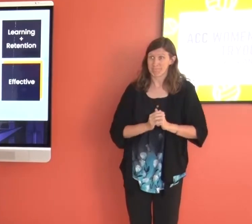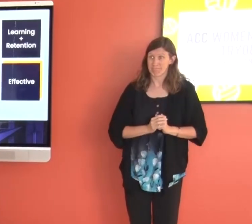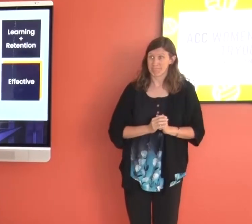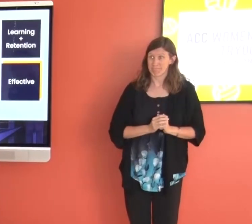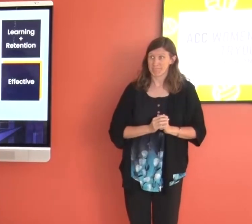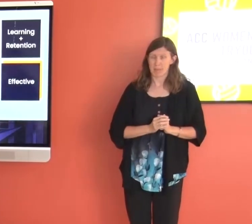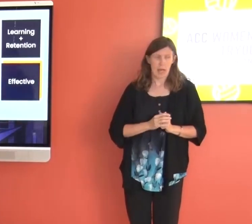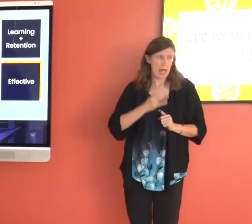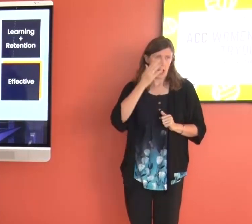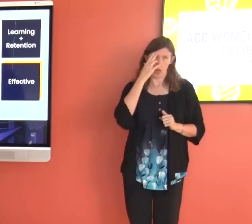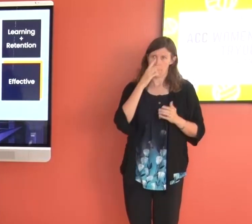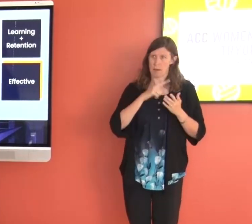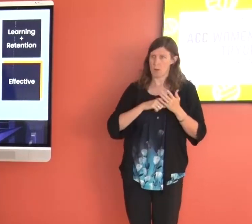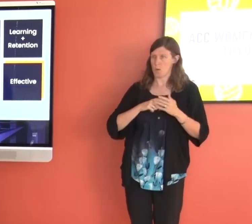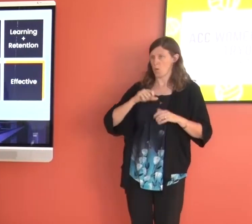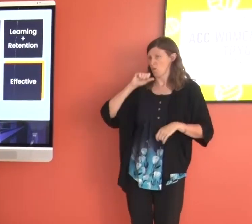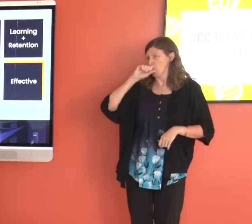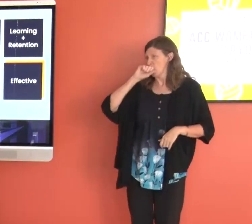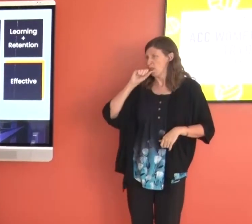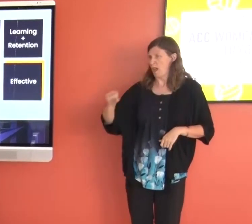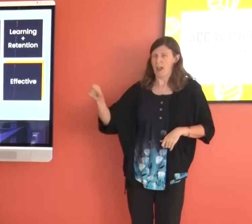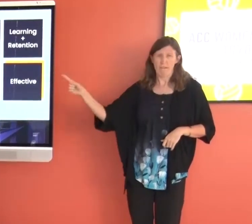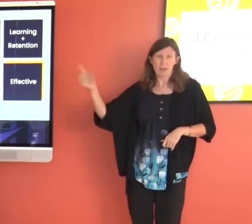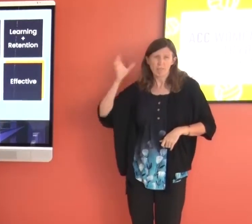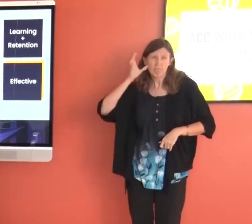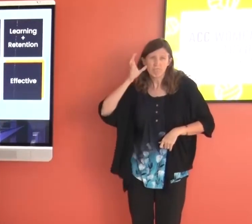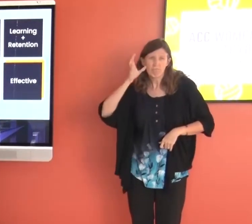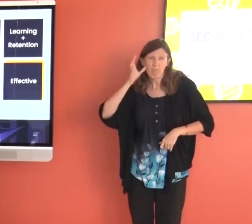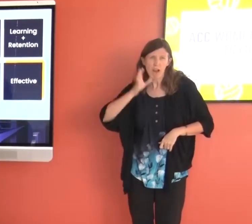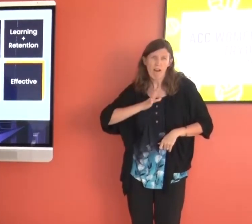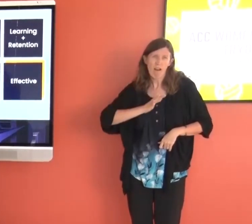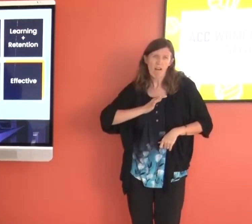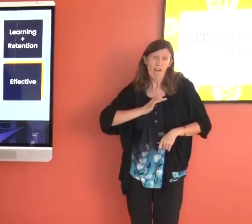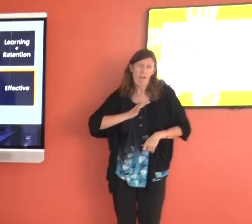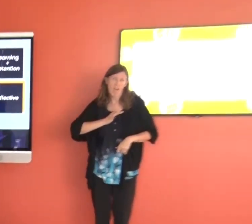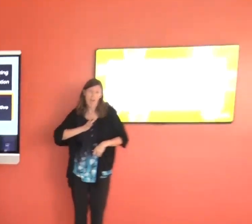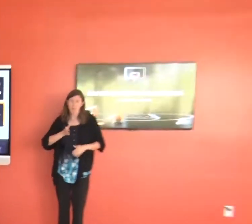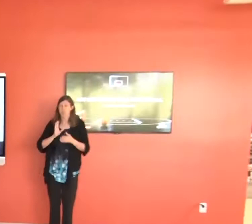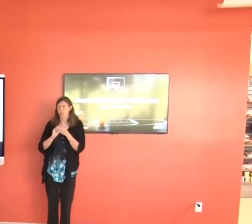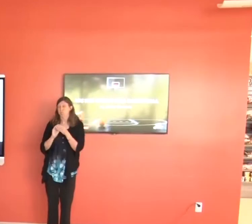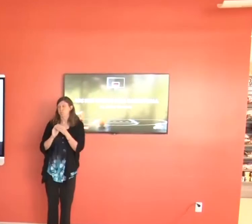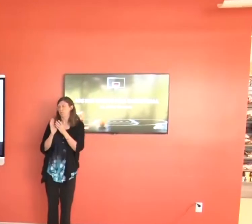All right. I don't know about you. I love listening to you, Dr. Umphrey.